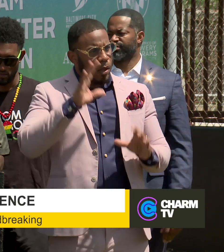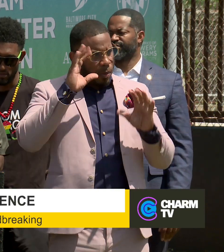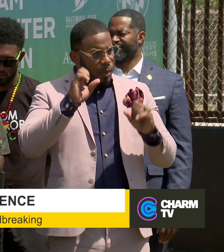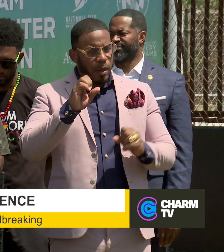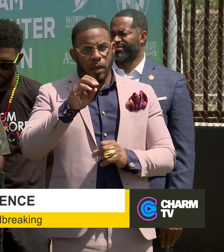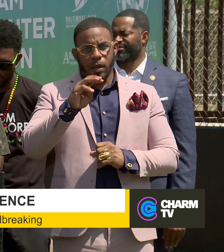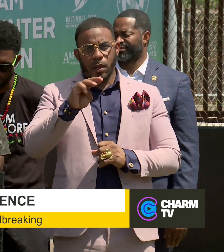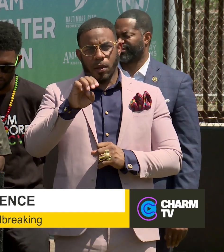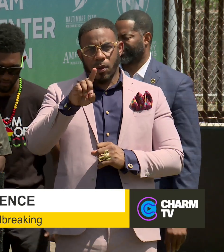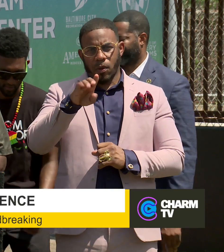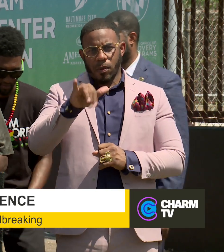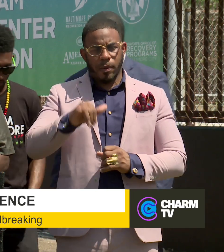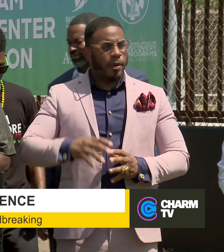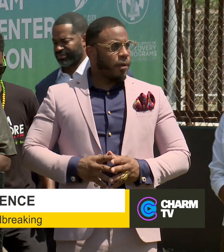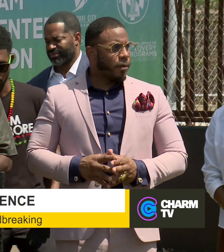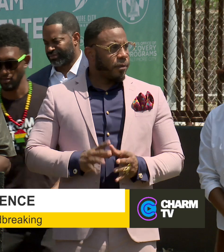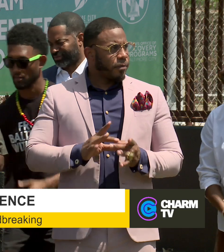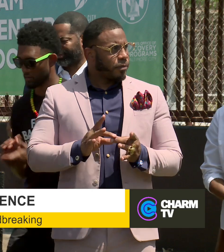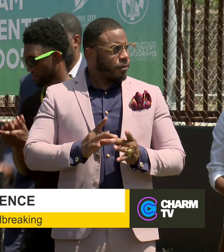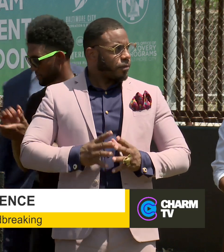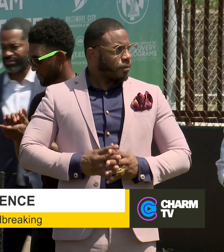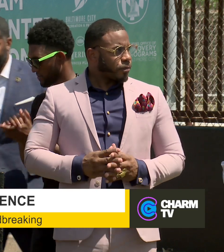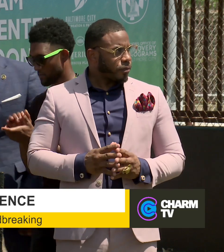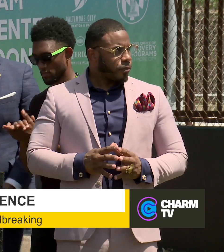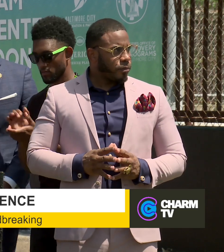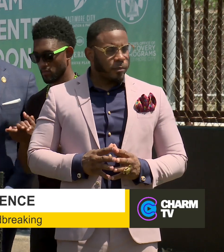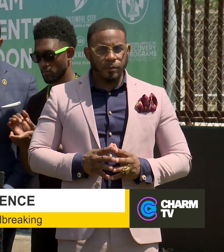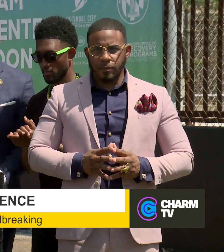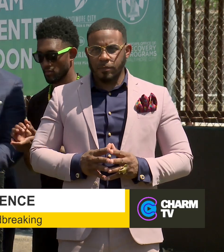President Mosby, to say a few words.